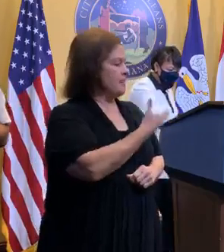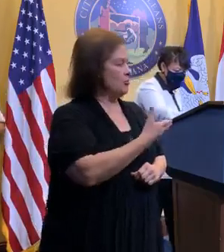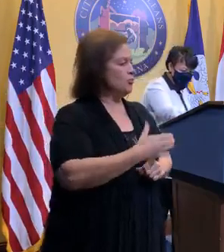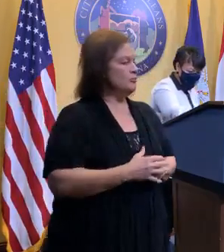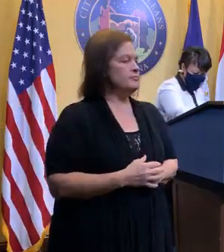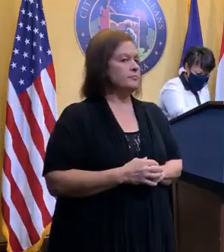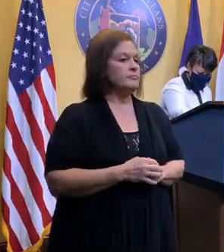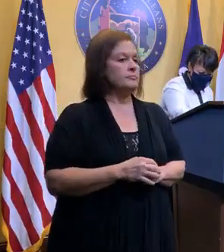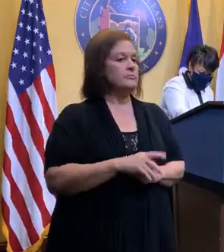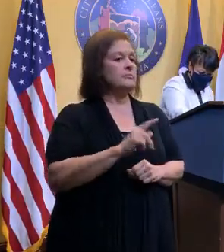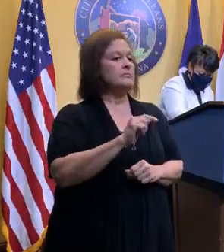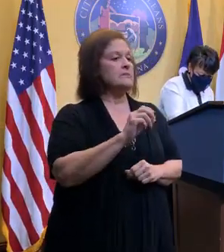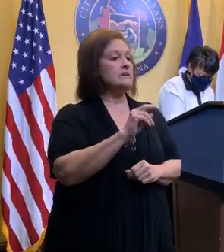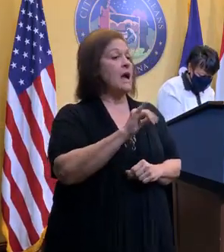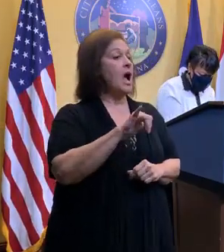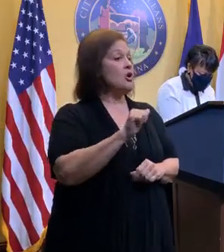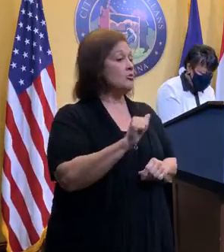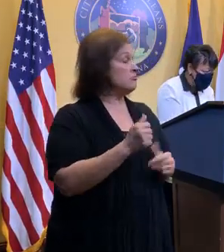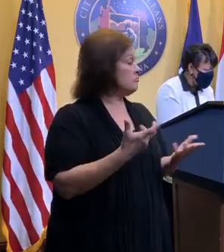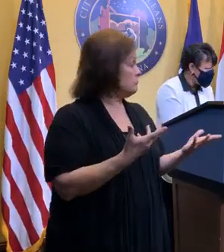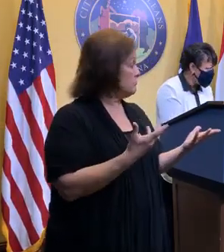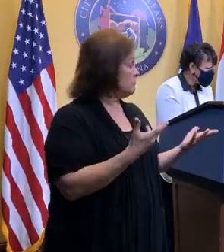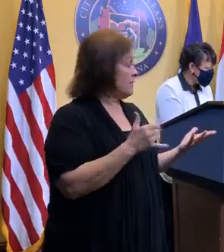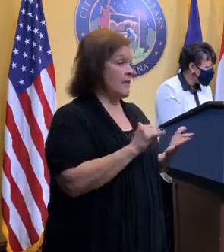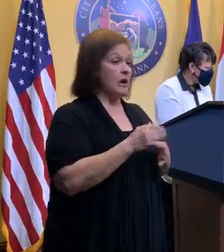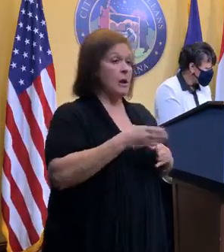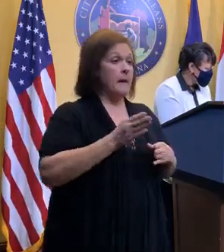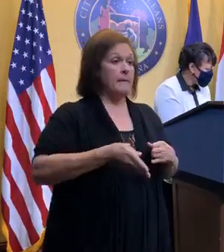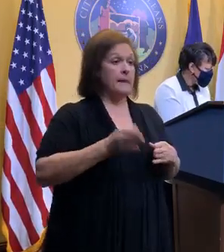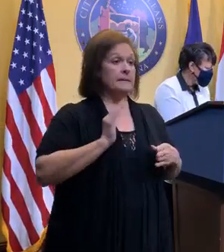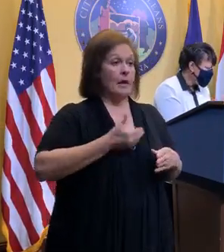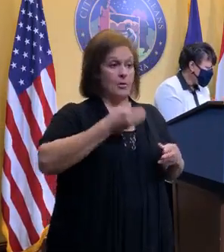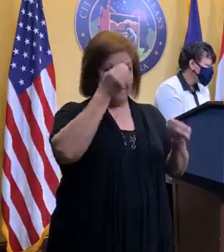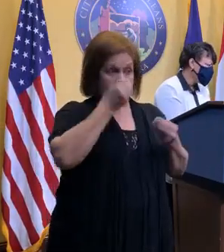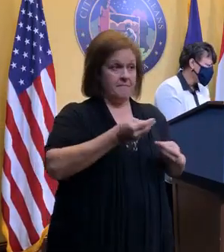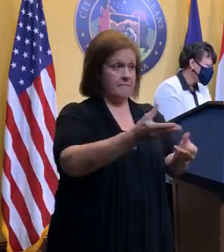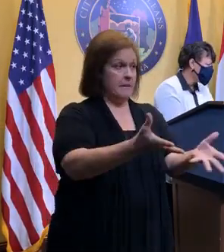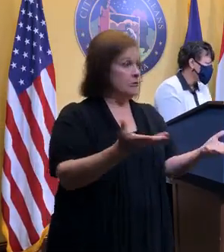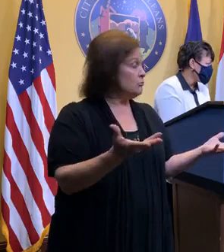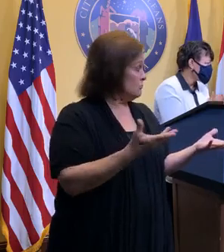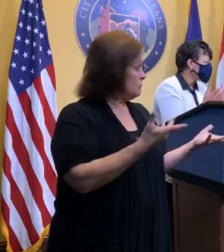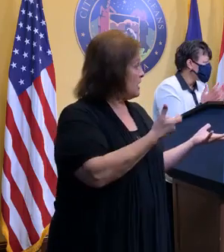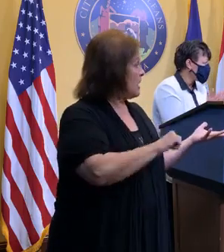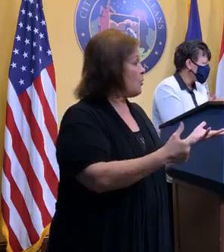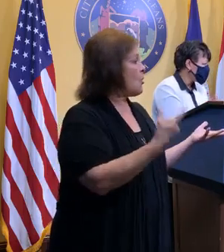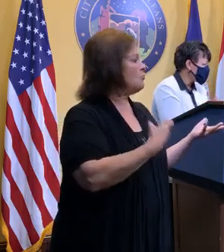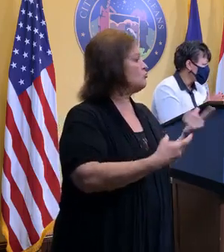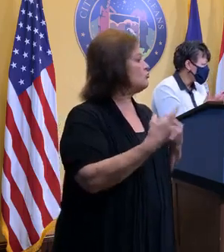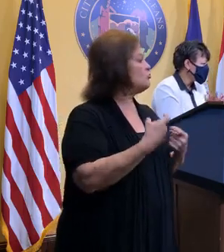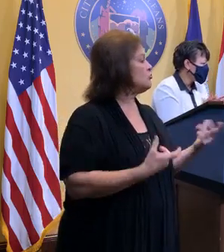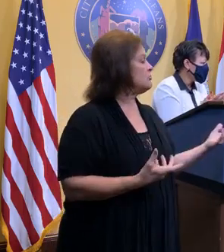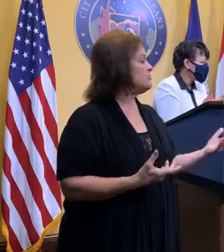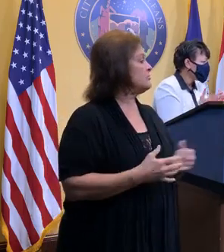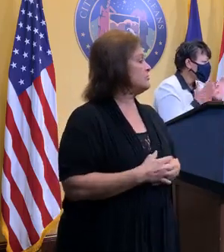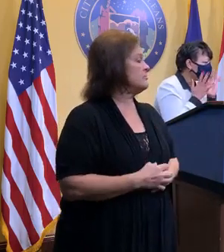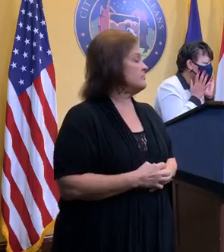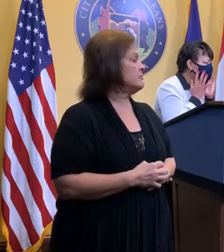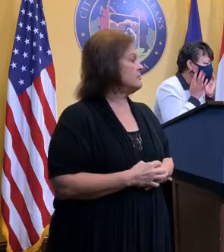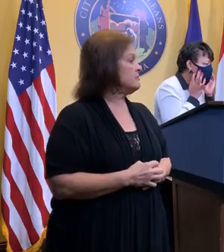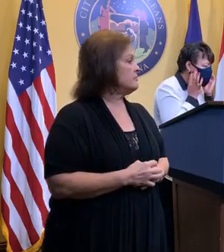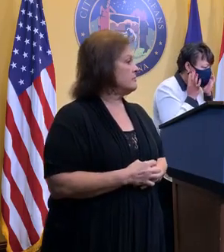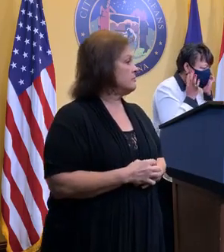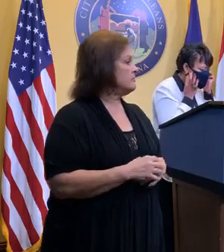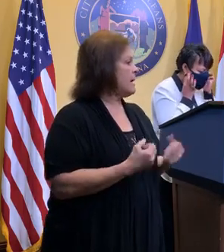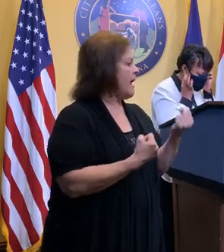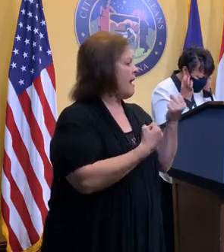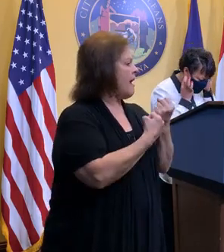much. Ms. Latanya, this really does complete our update at this time, and we'll take questions if there are.